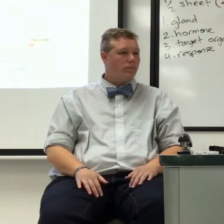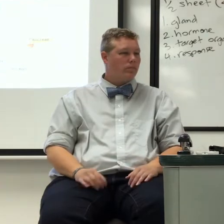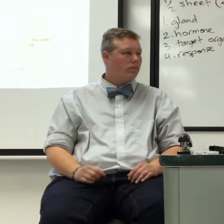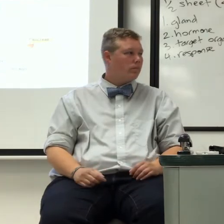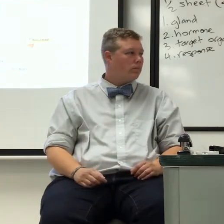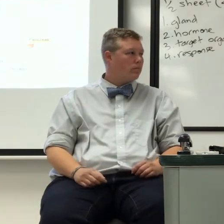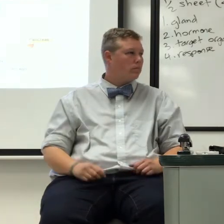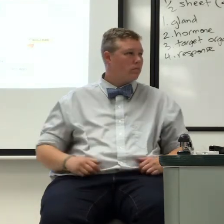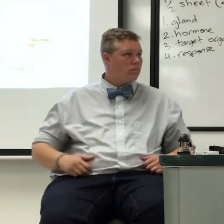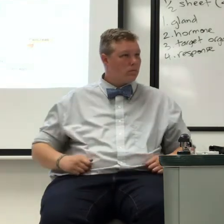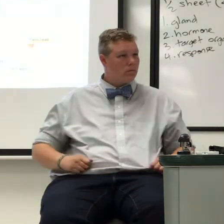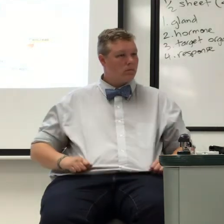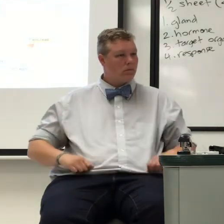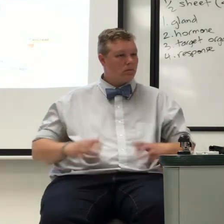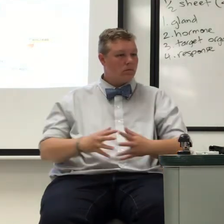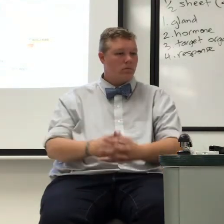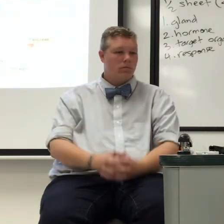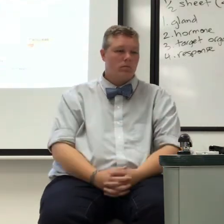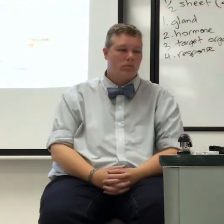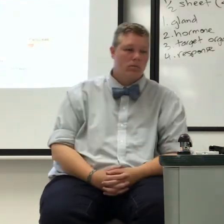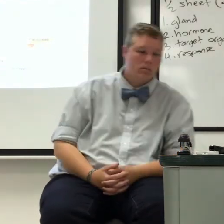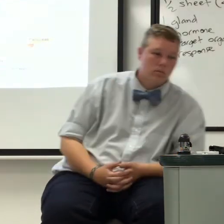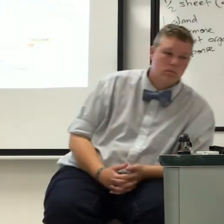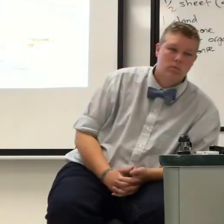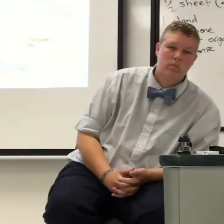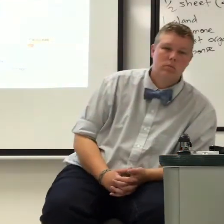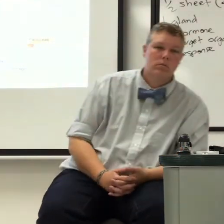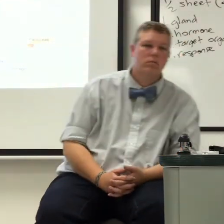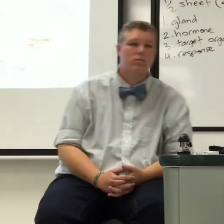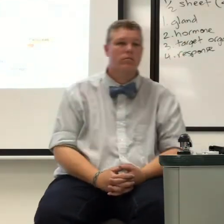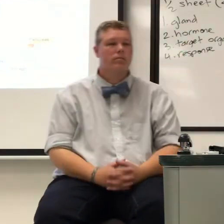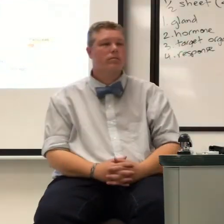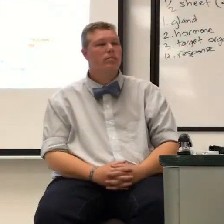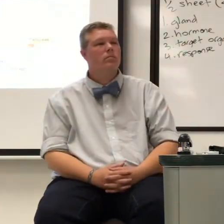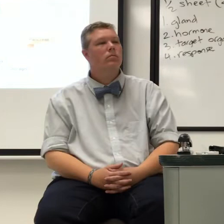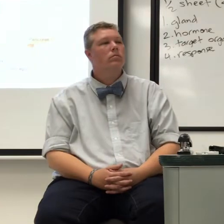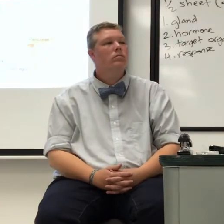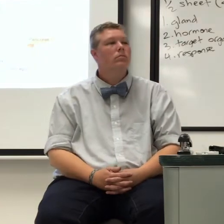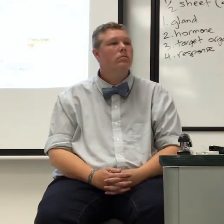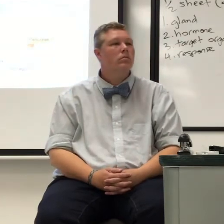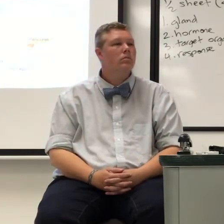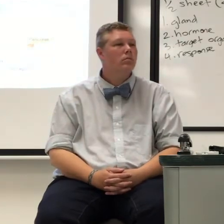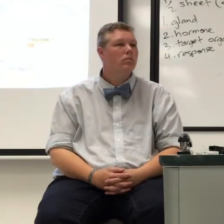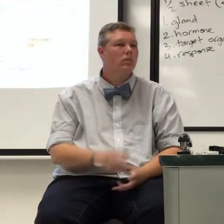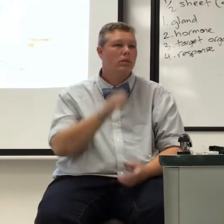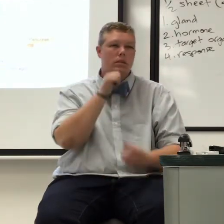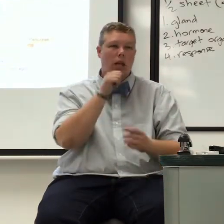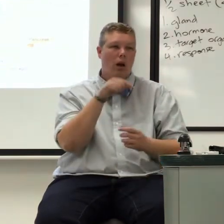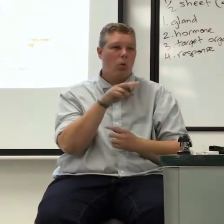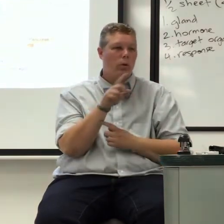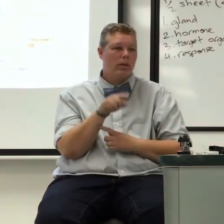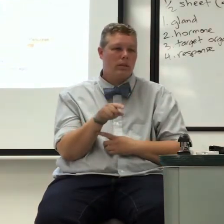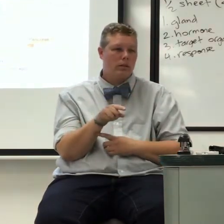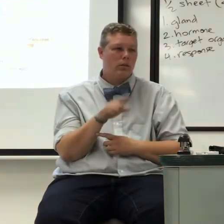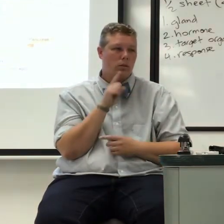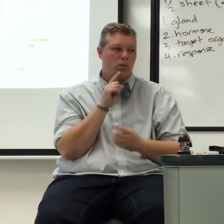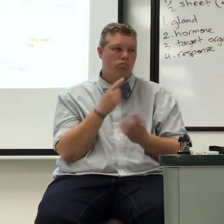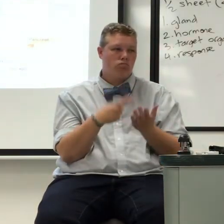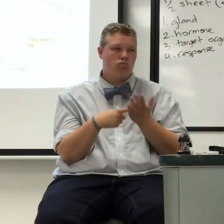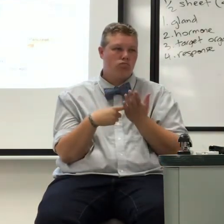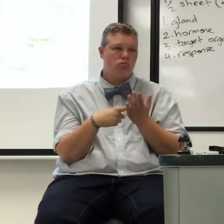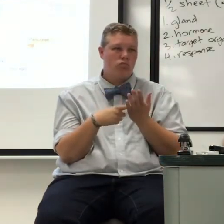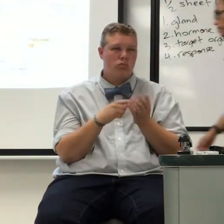blood glucose. So I'll give you a couple of minutes to do that. This isn't a quiz. You can talk about it. I encourage conversation during this